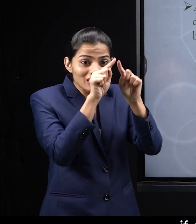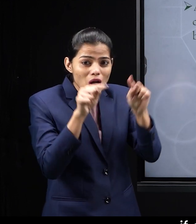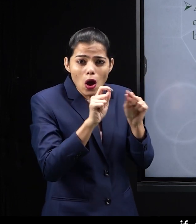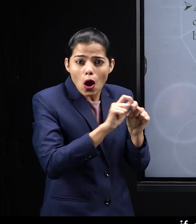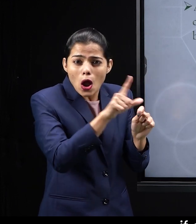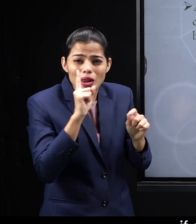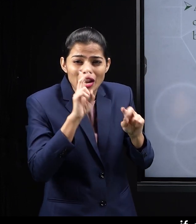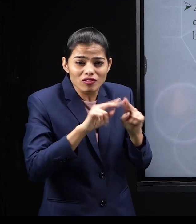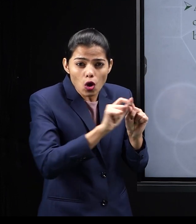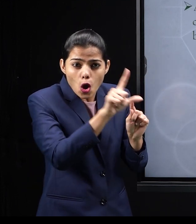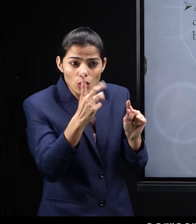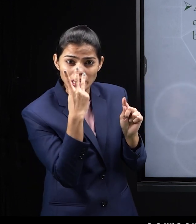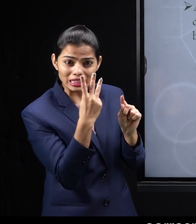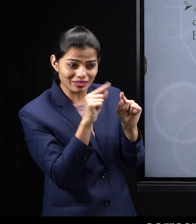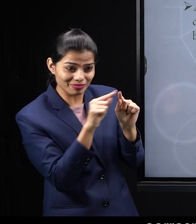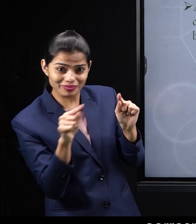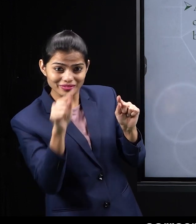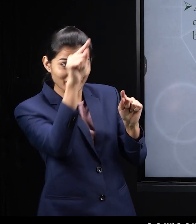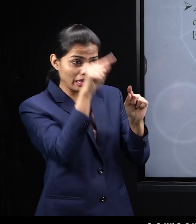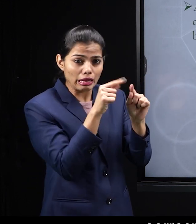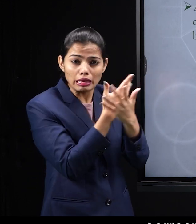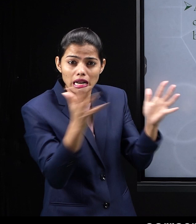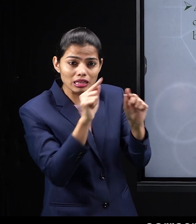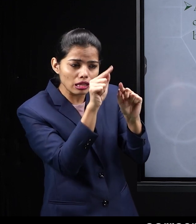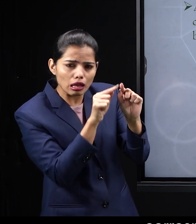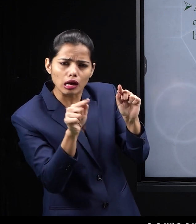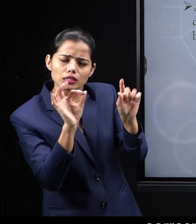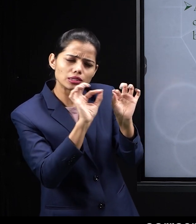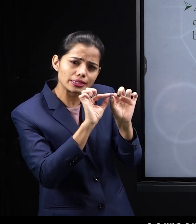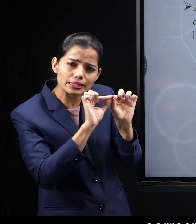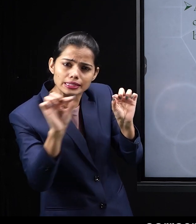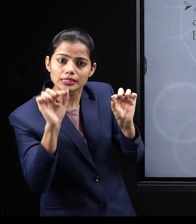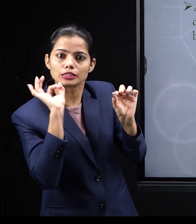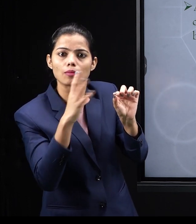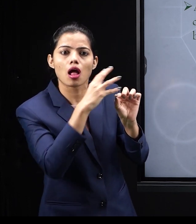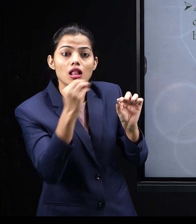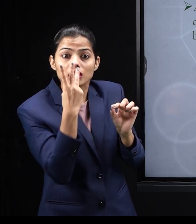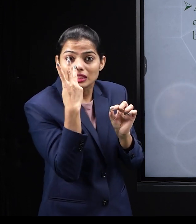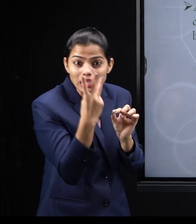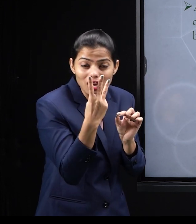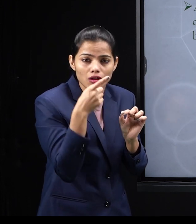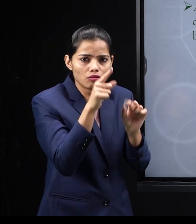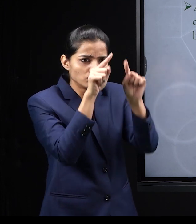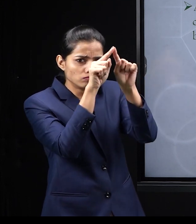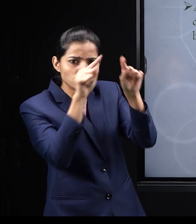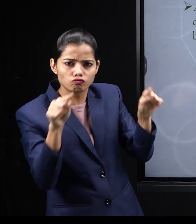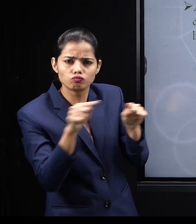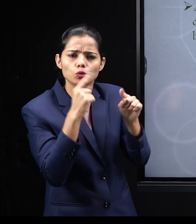corresponding sides and three corresponding angles are exactly equal, then the triangles are said to be